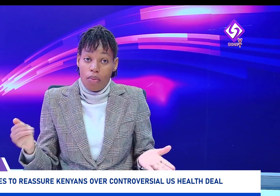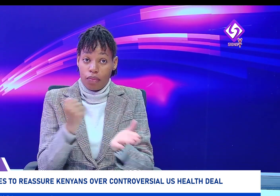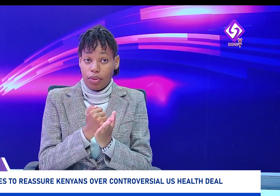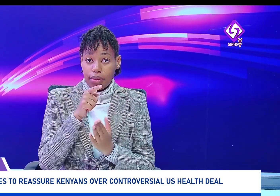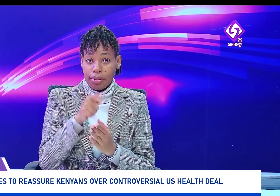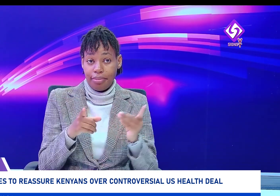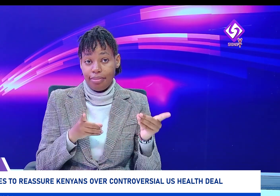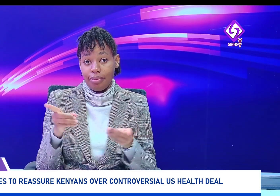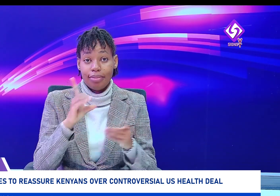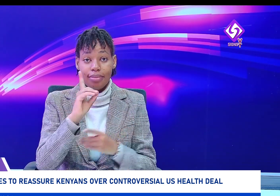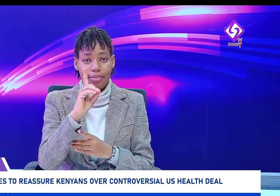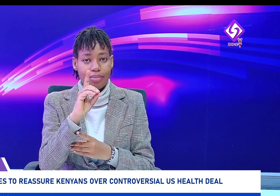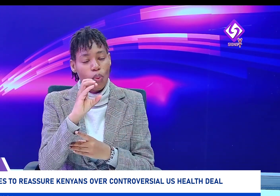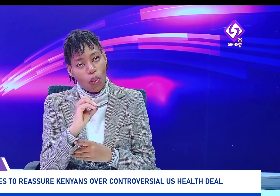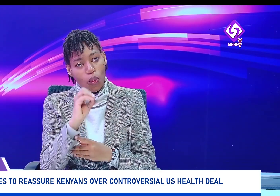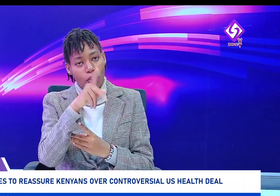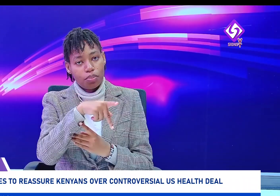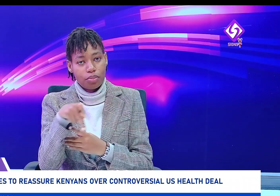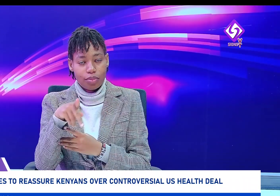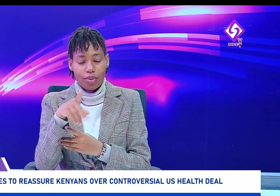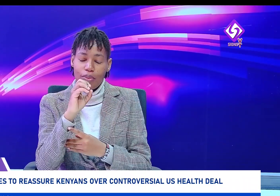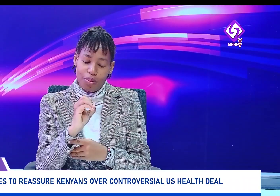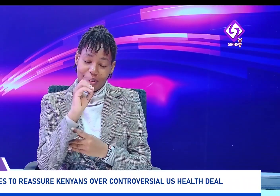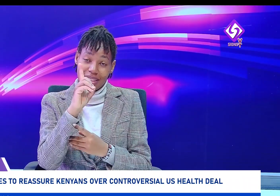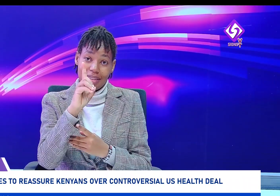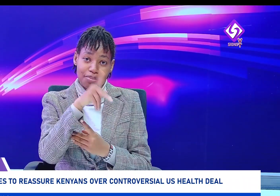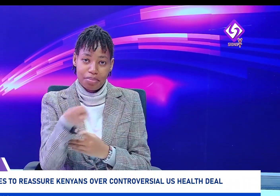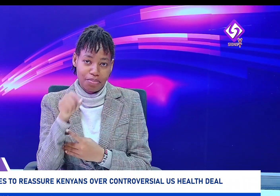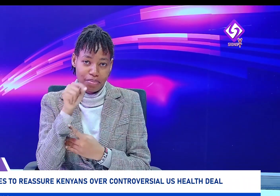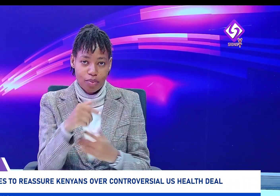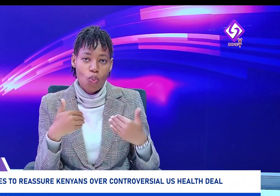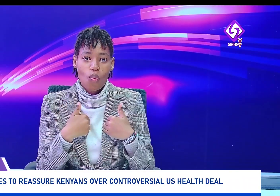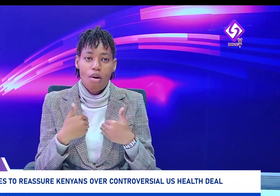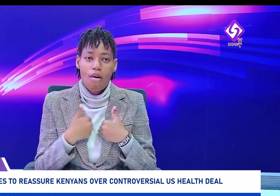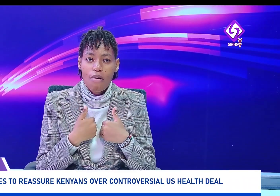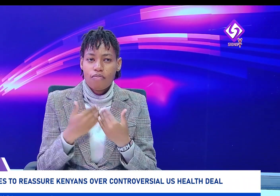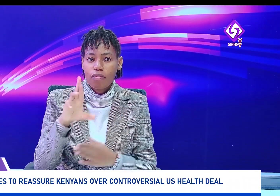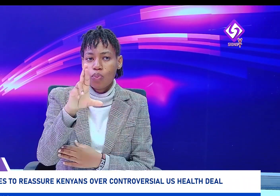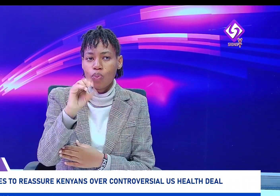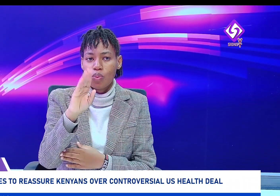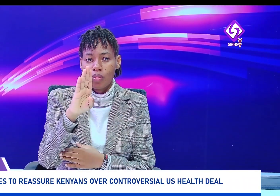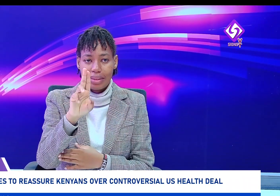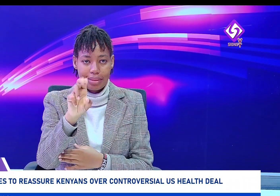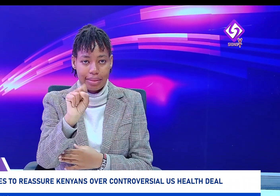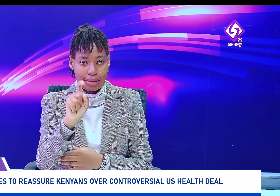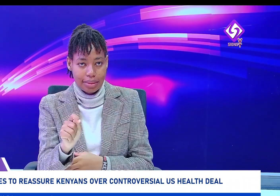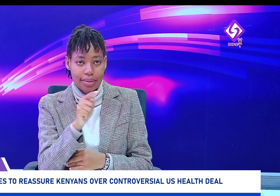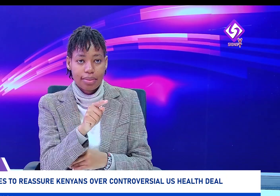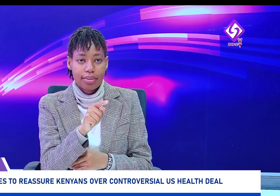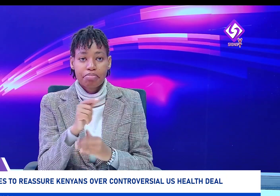And on to our next news. The Office of the Director of Public Prosecutions, ODPP, has embarked on a